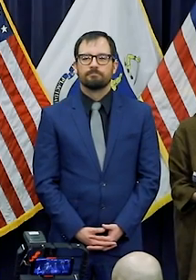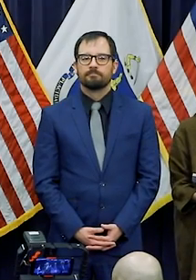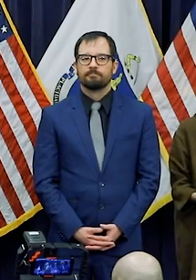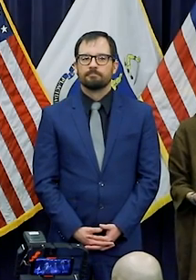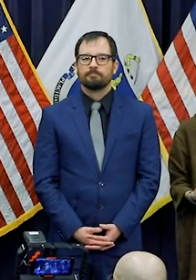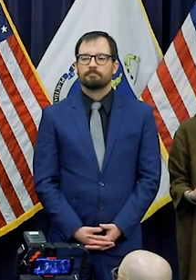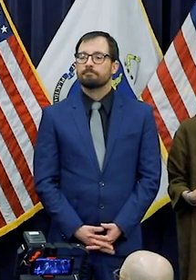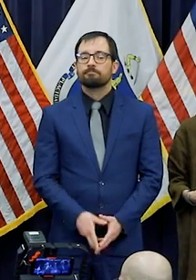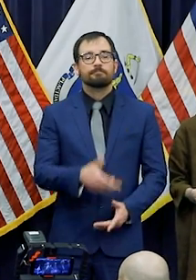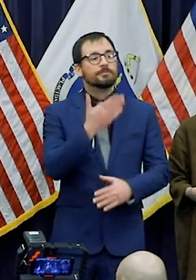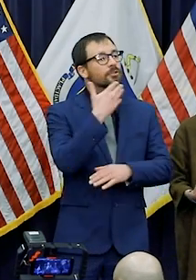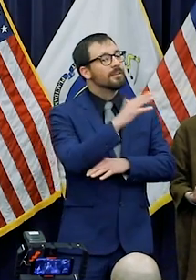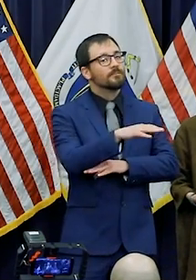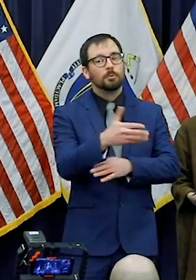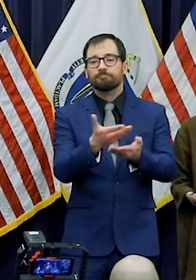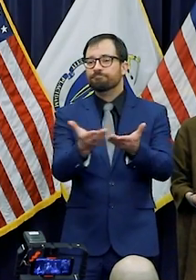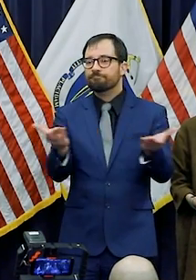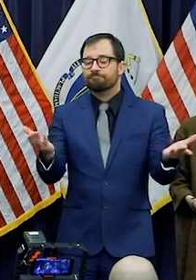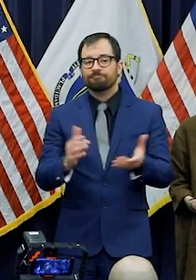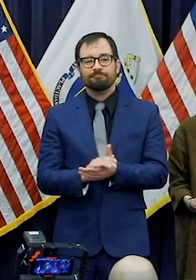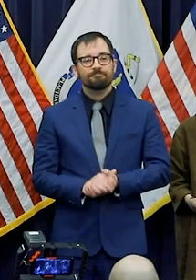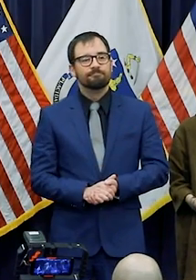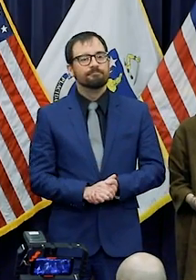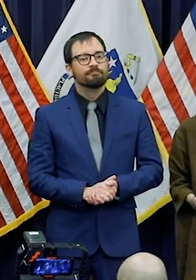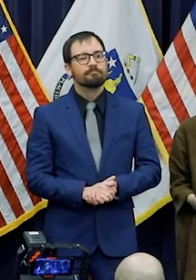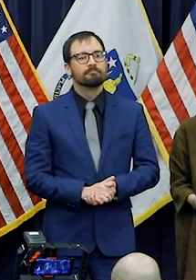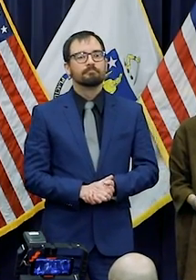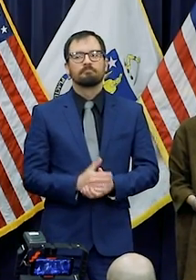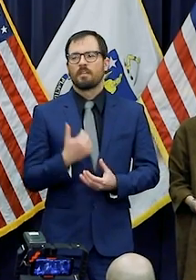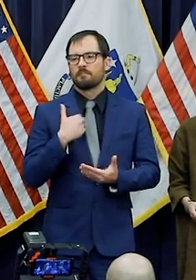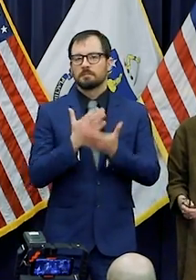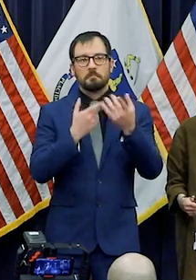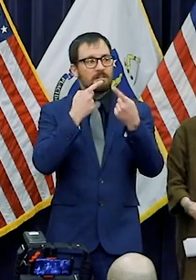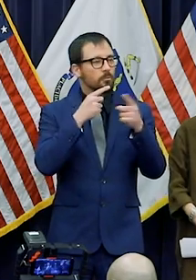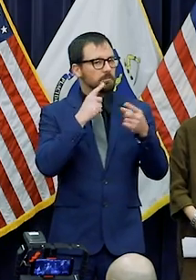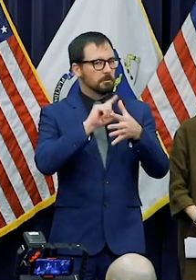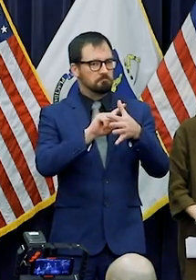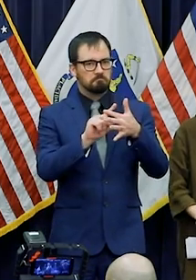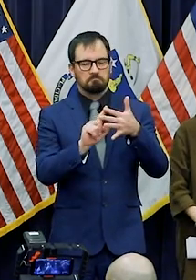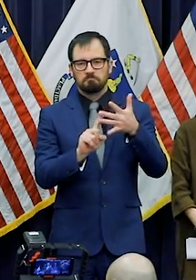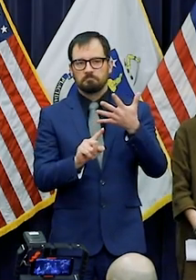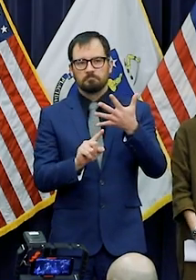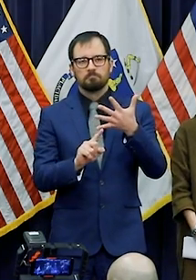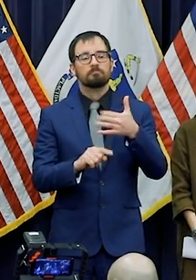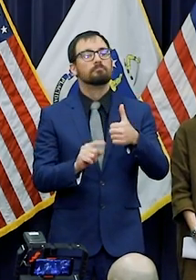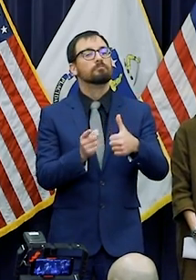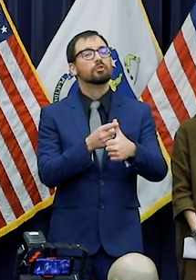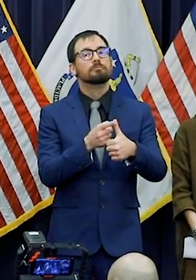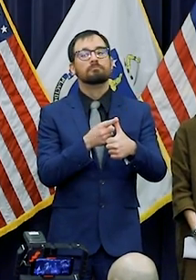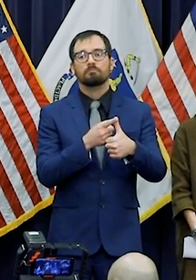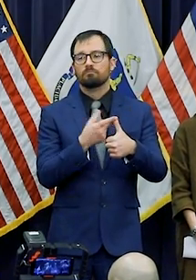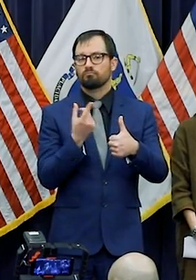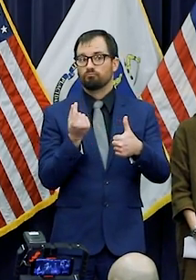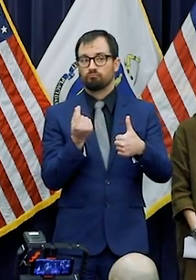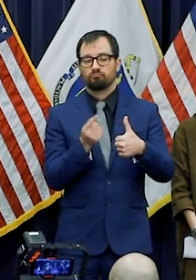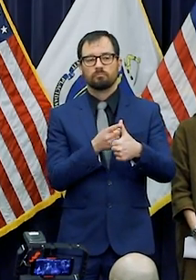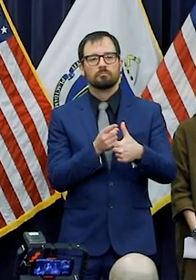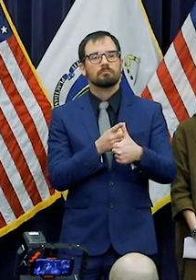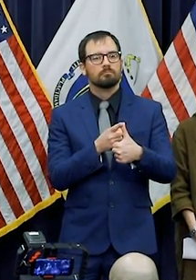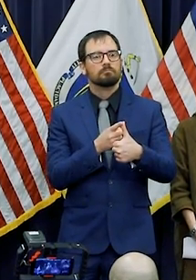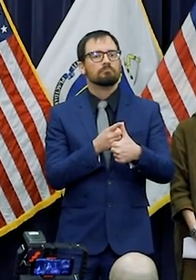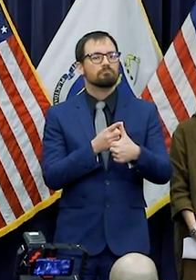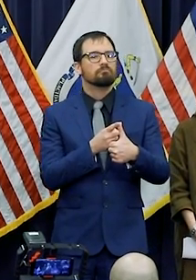So good afternoon, everybody. We have a few announcements to get through, but I want to start, first of all, by expressing our